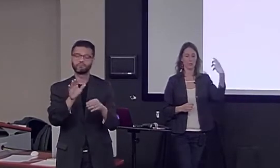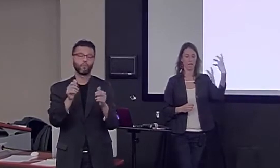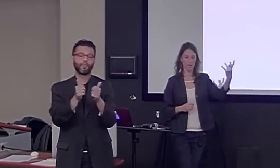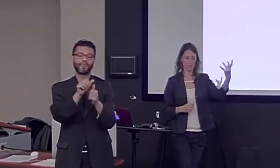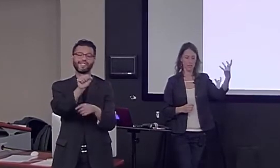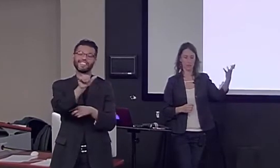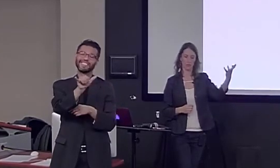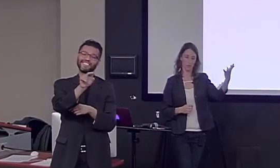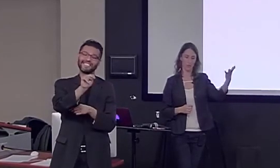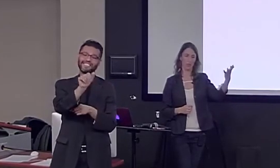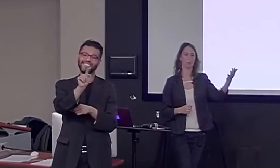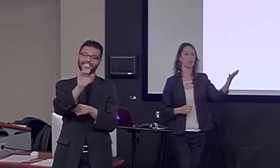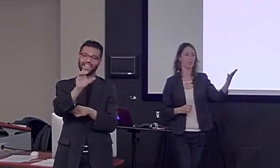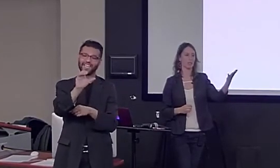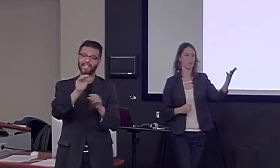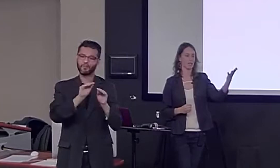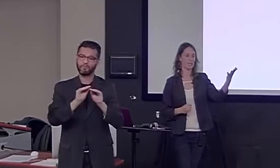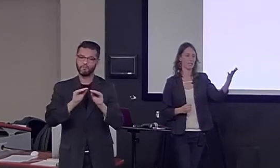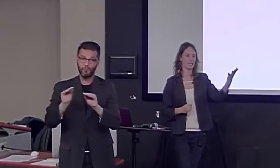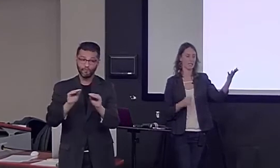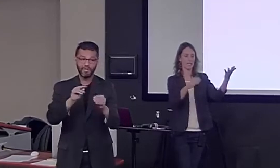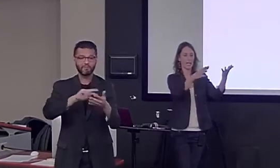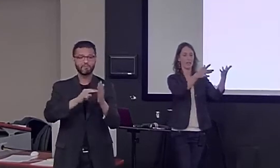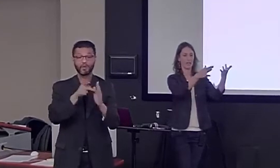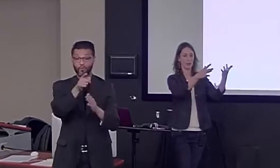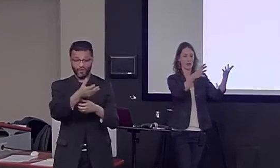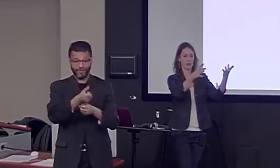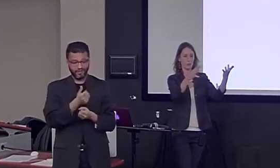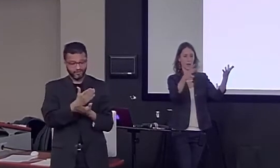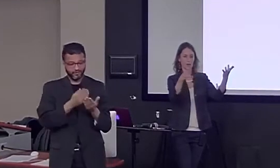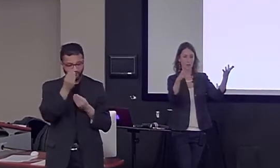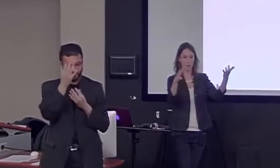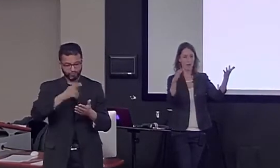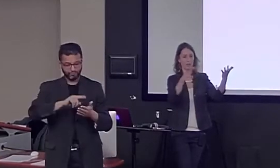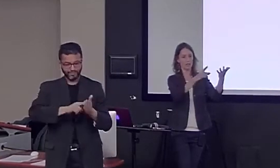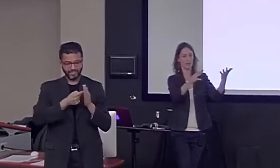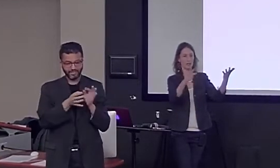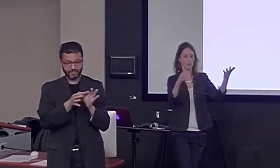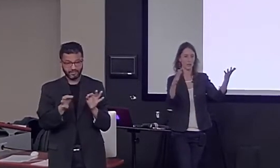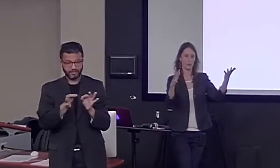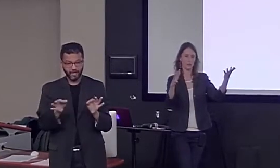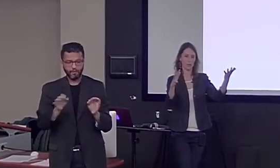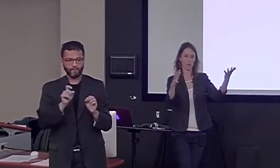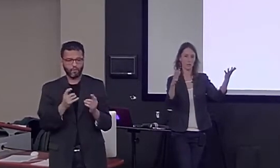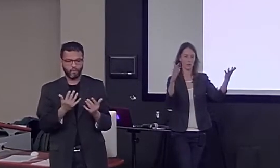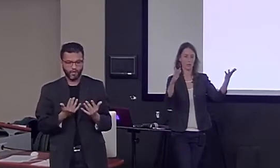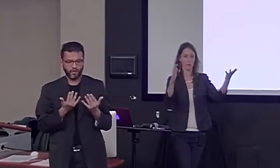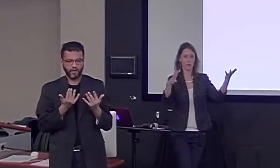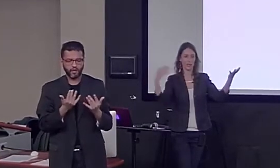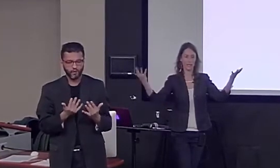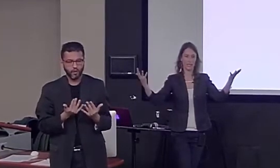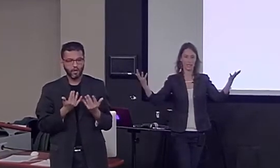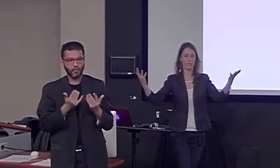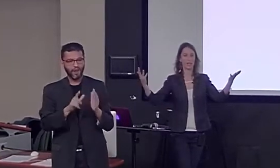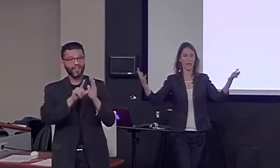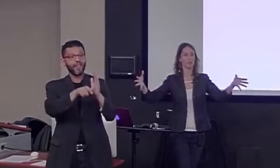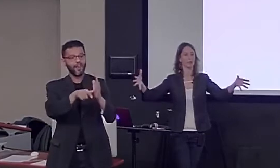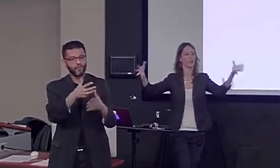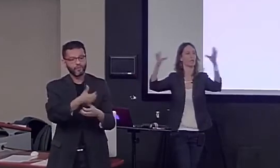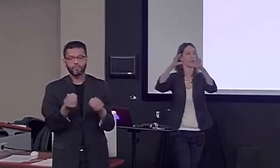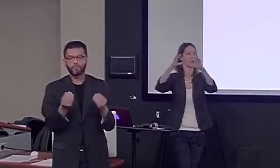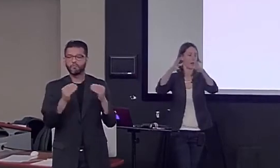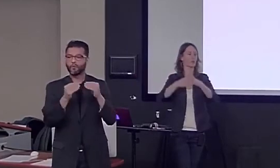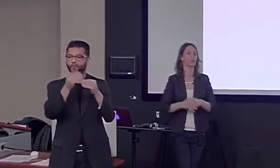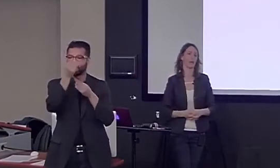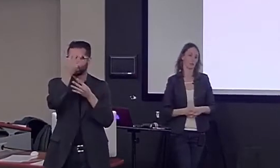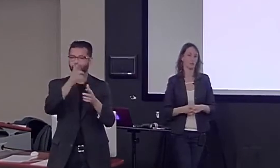movement, you get some information in the beginning of the sentence, and then you have to wait a while and get lots of other information before you can link it to the end and